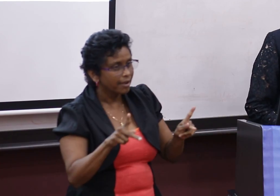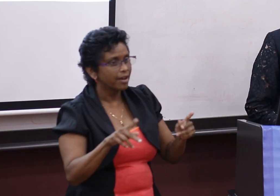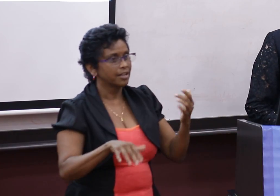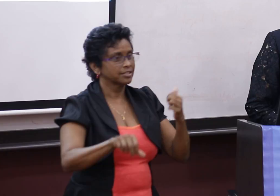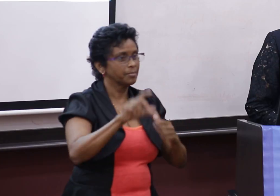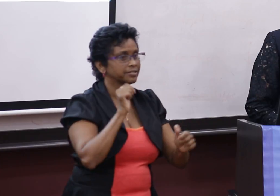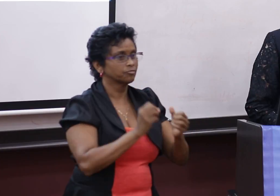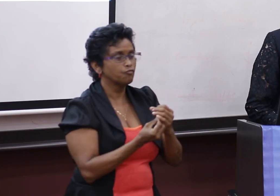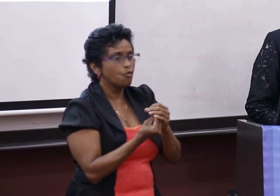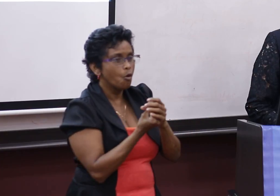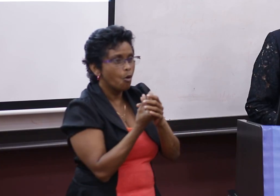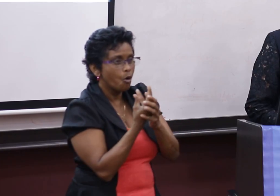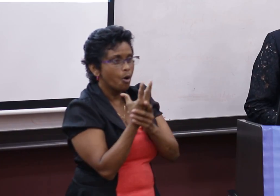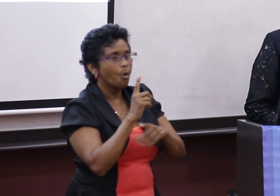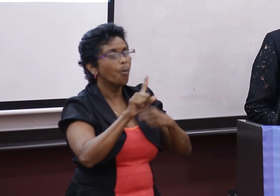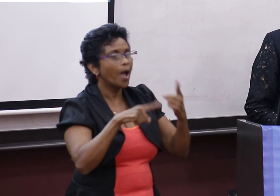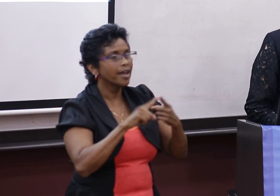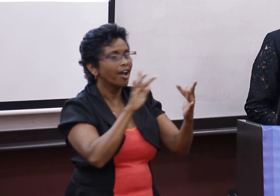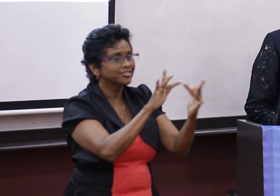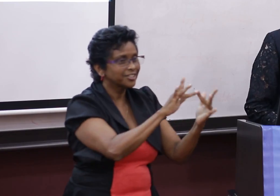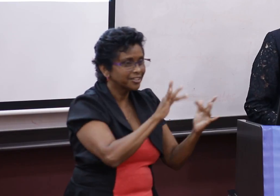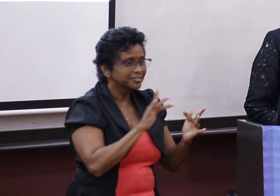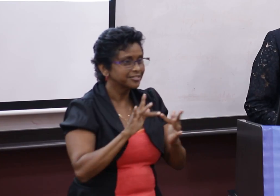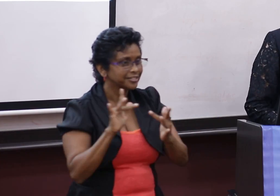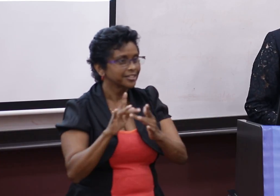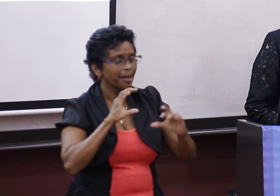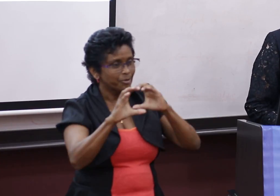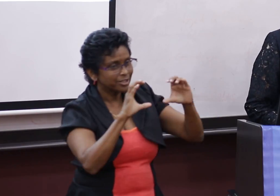in the communion of personal encounter.